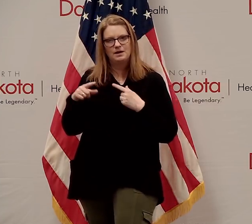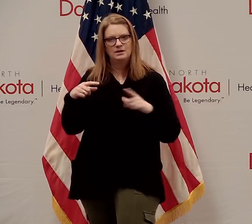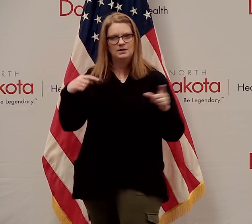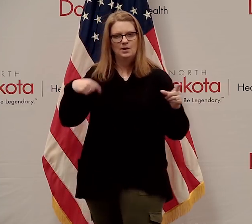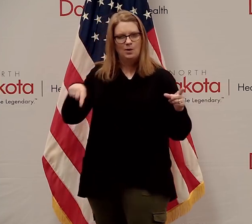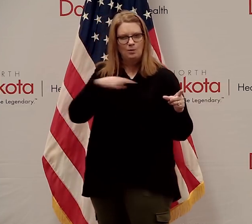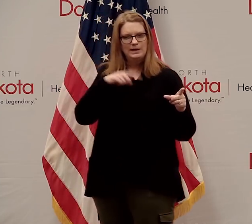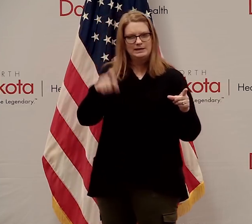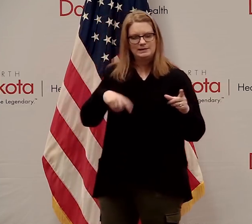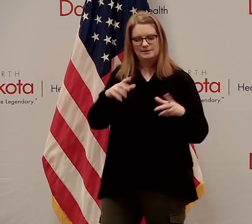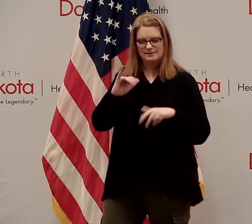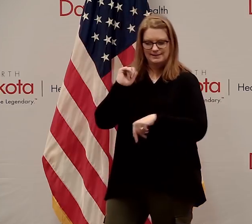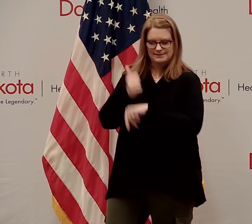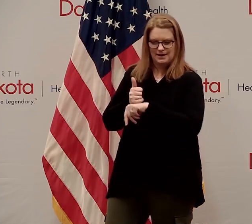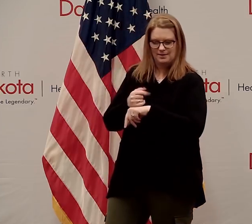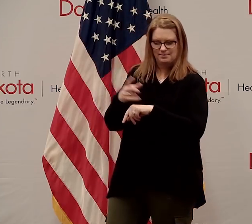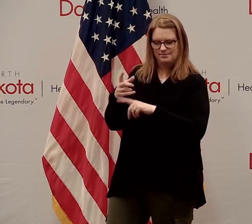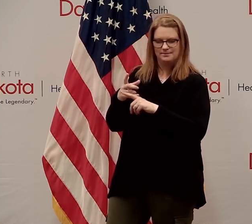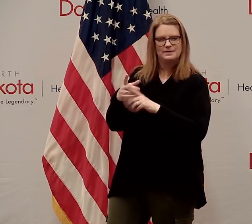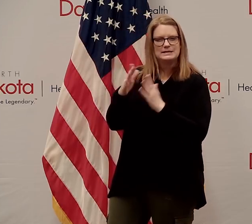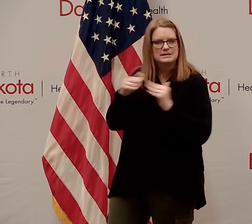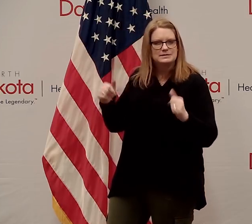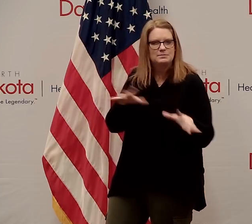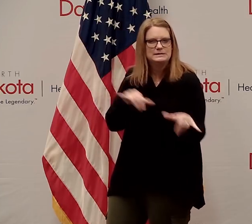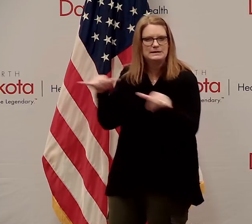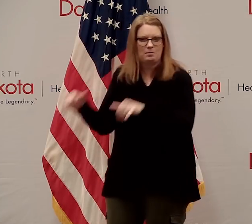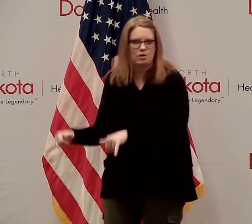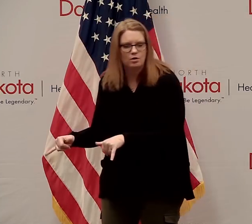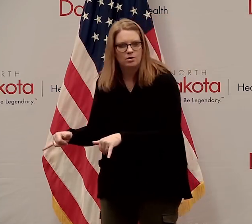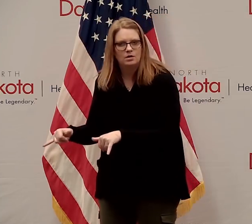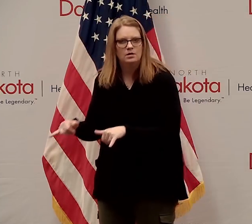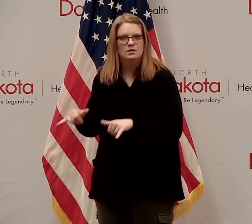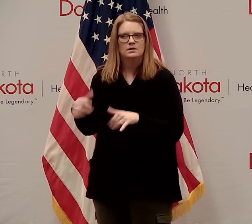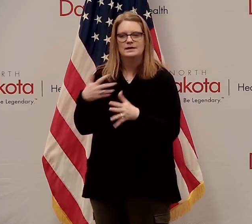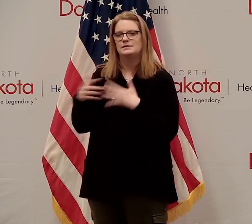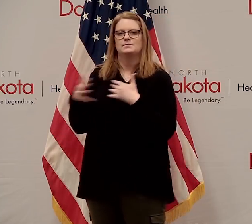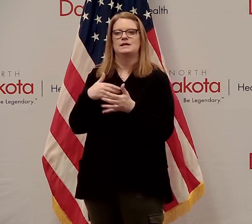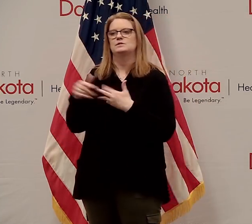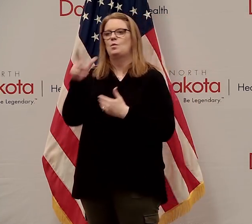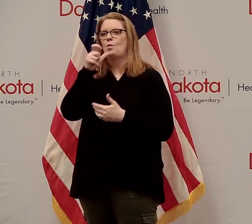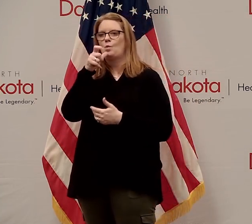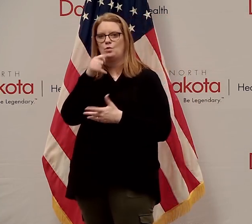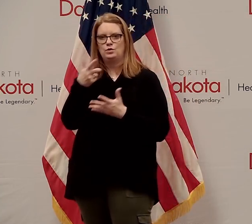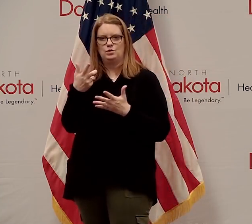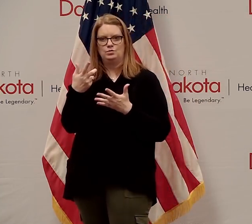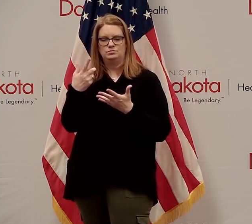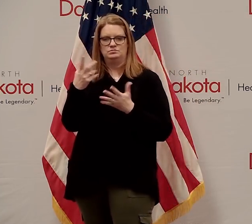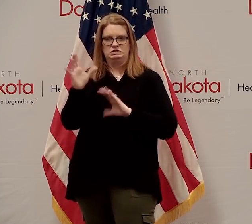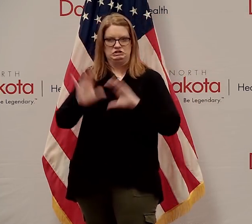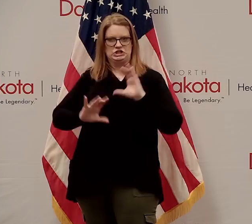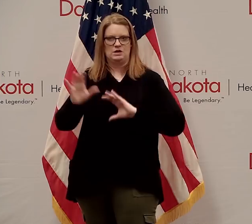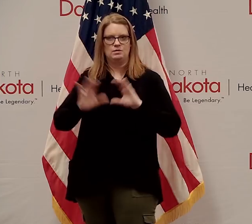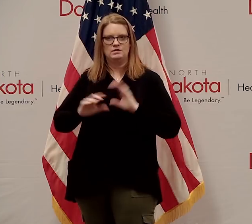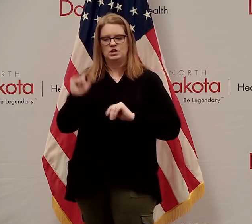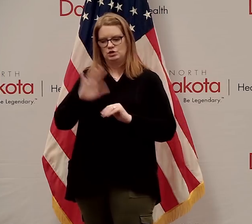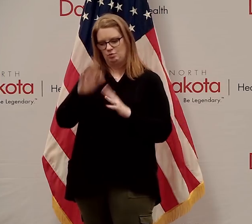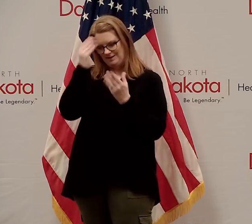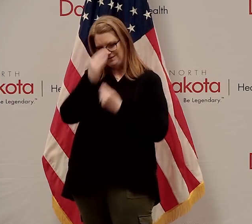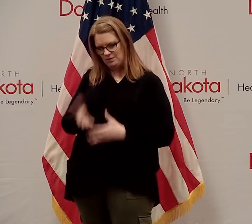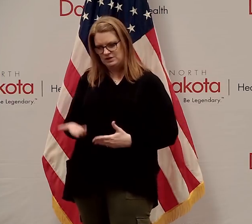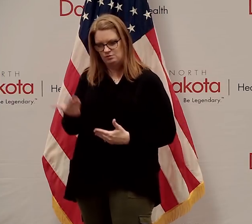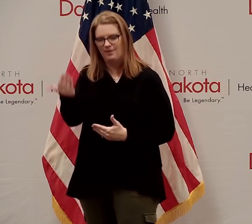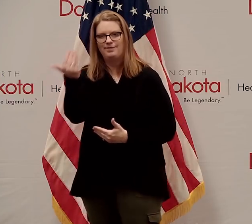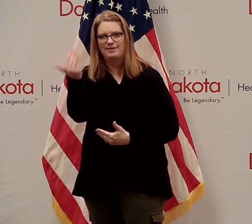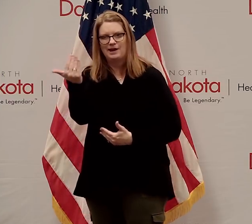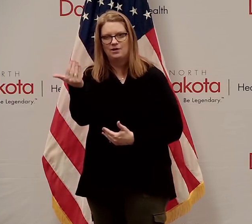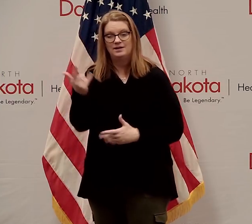building out call center type capability where regardless of who you talked to the day before, your information would be in there. As